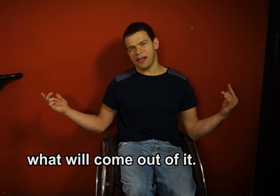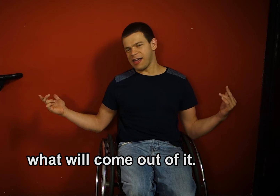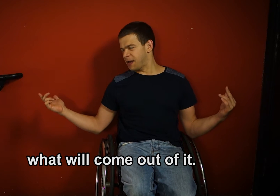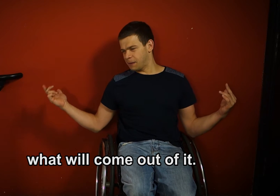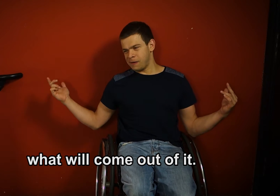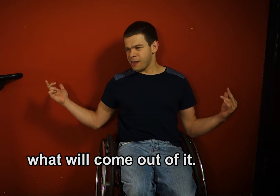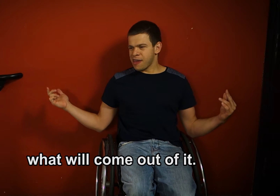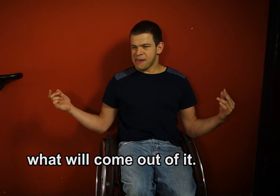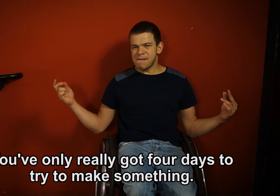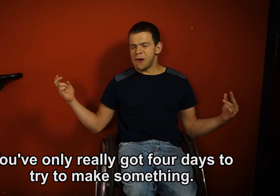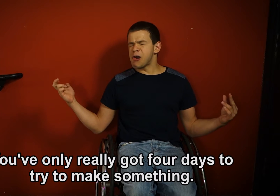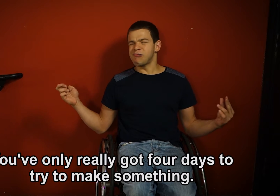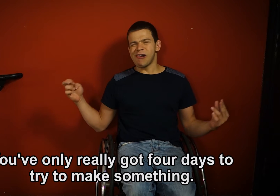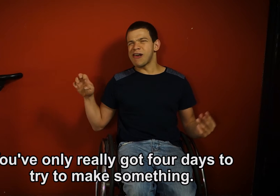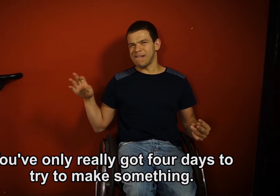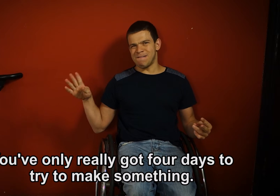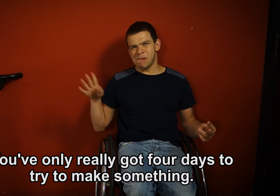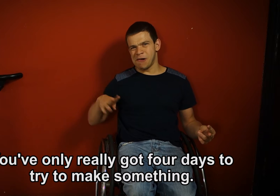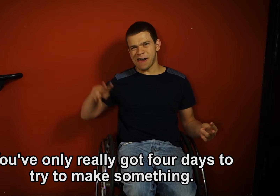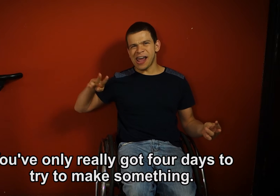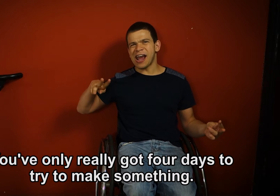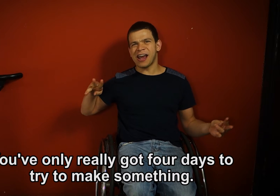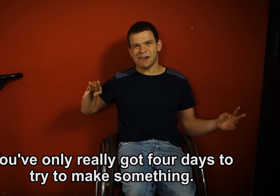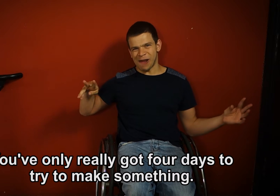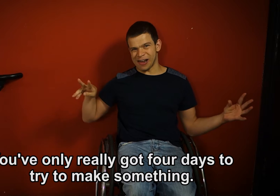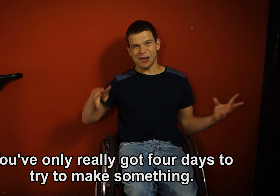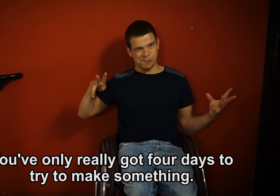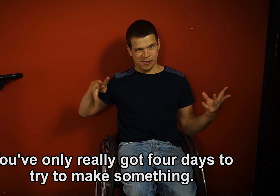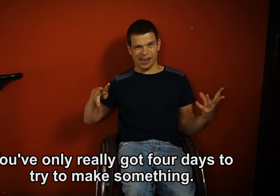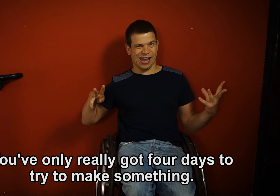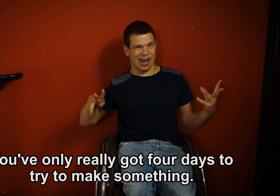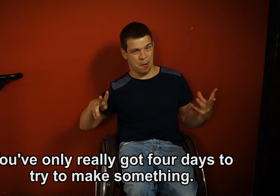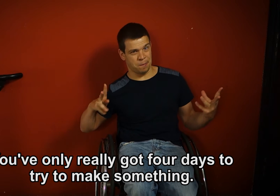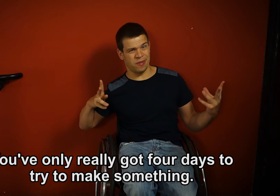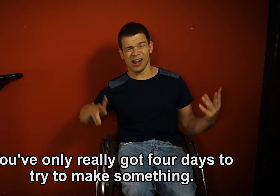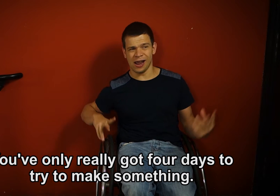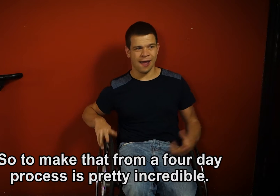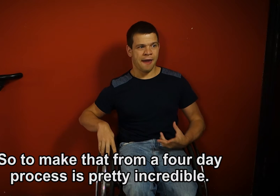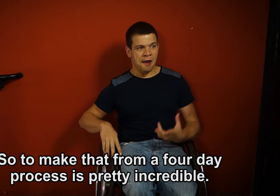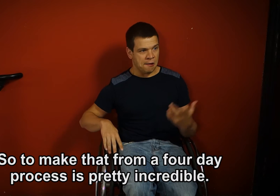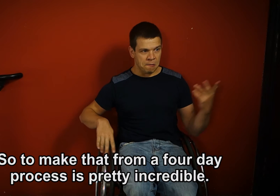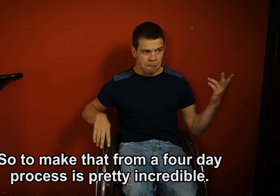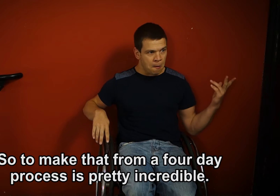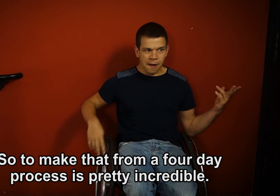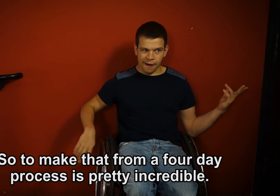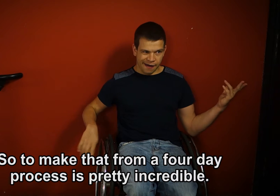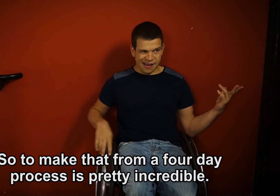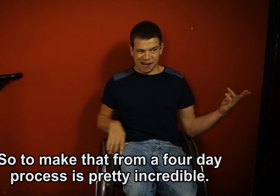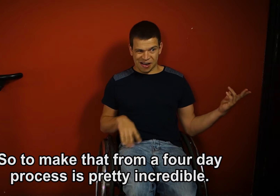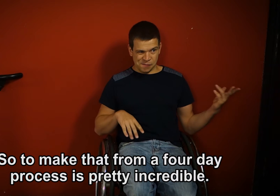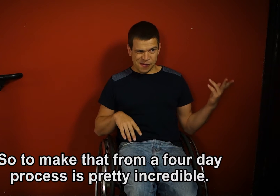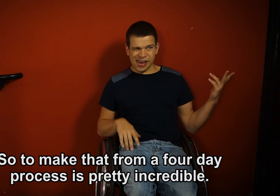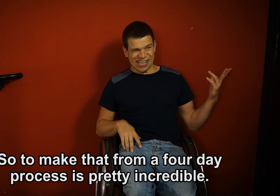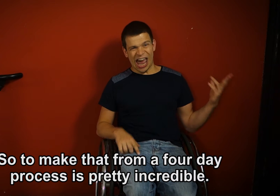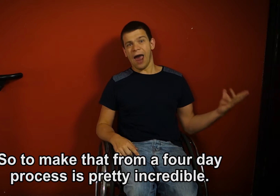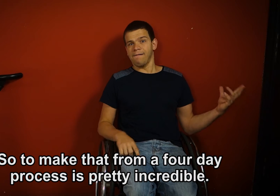you only really get 4 days to try to make something. So what to make that from